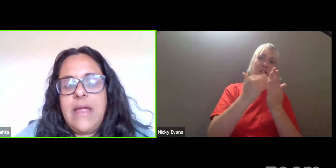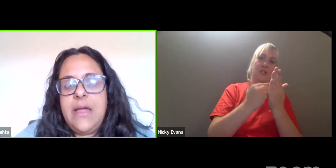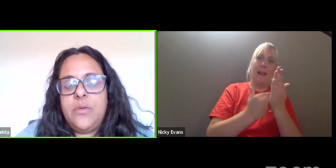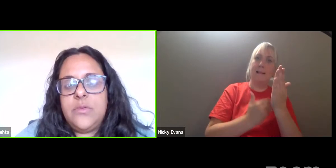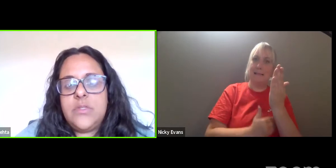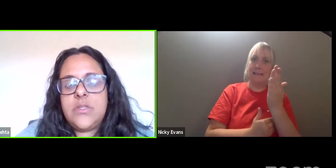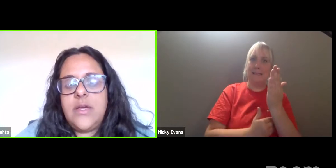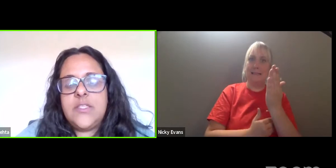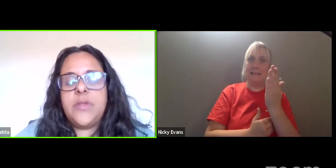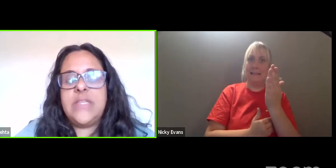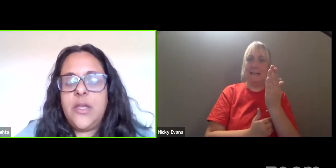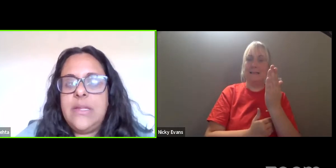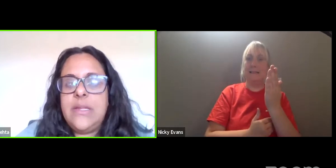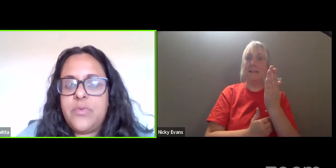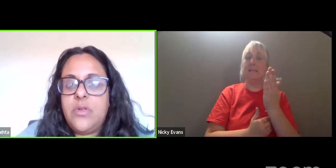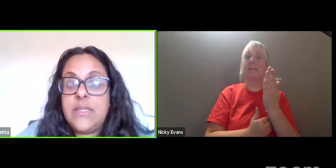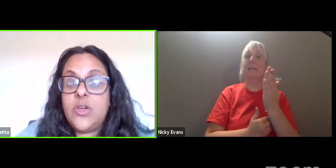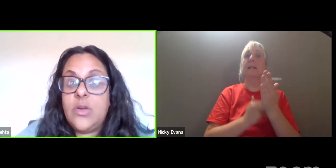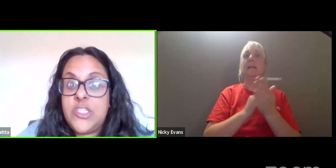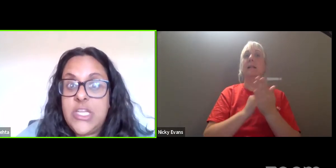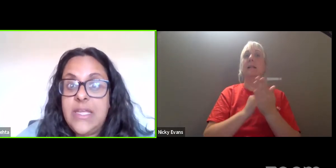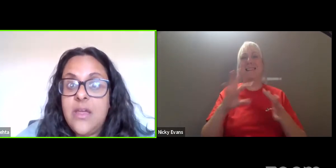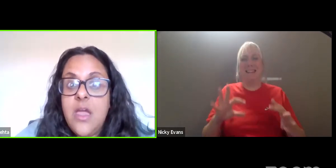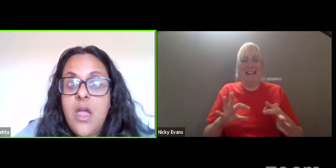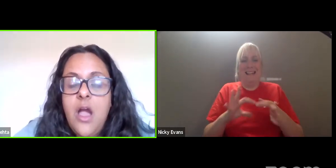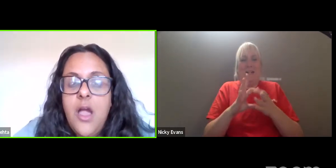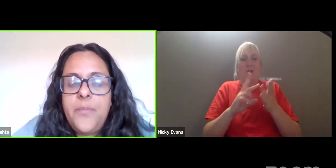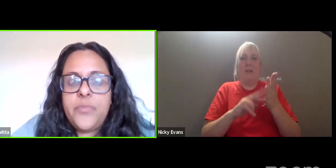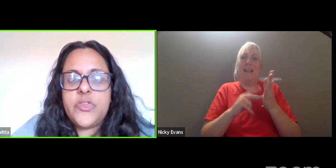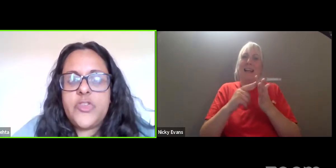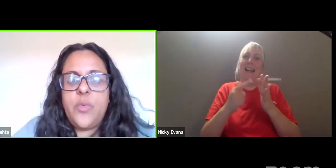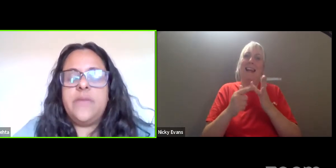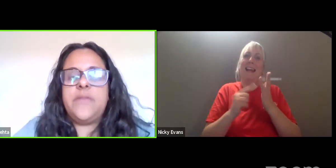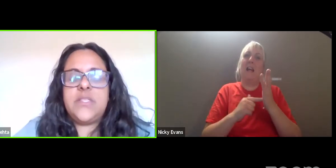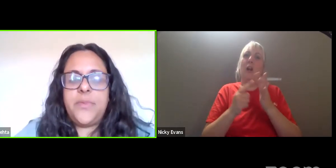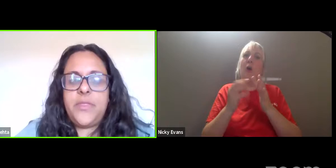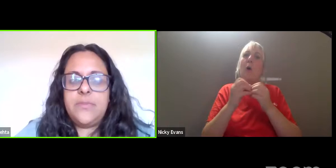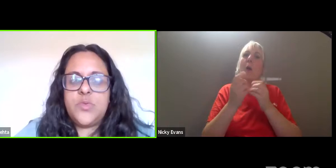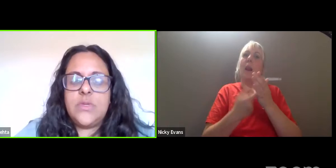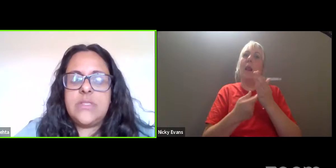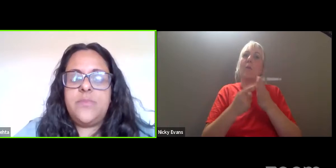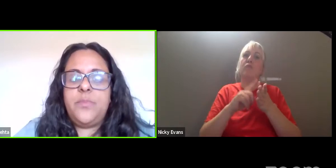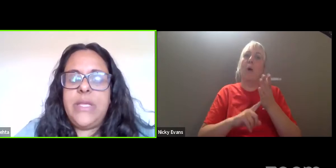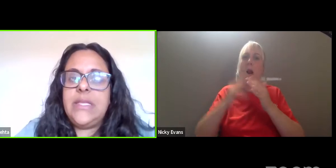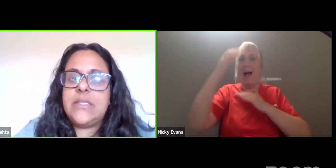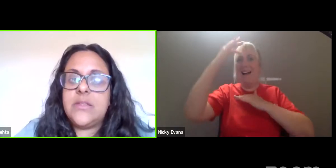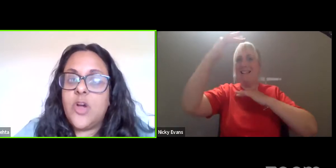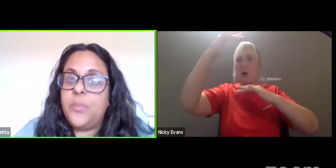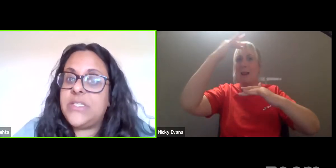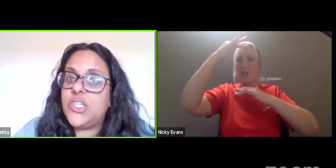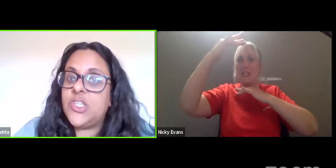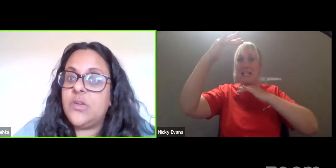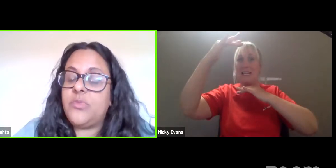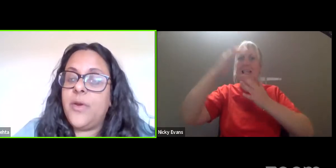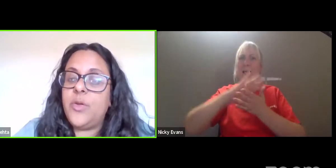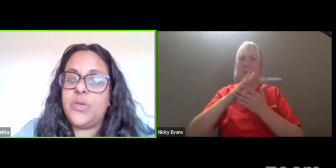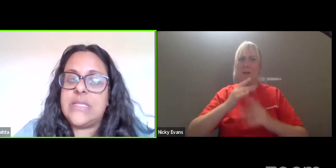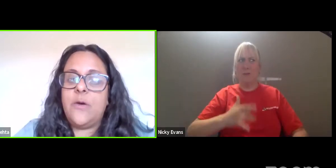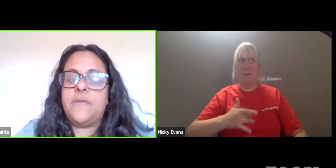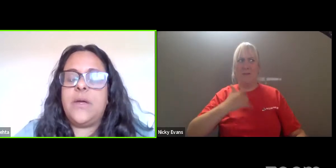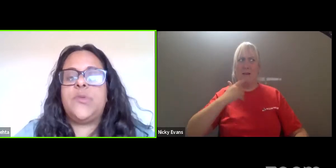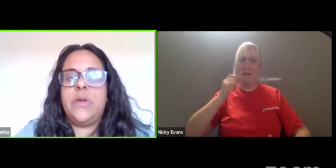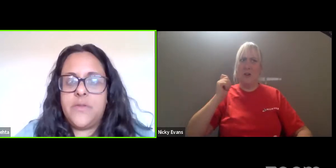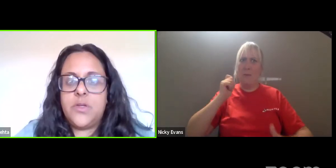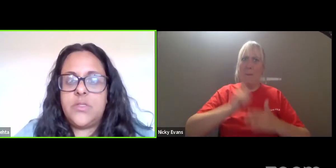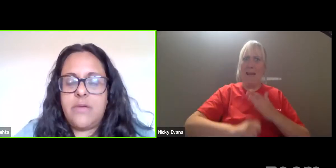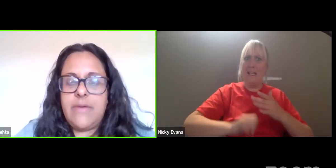ideas around, I suppose, neoliberal ideology. So one of the sub-themes was beat the competition, promote